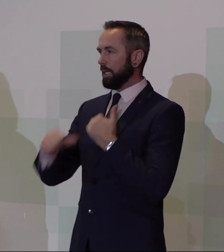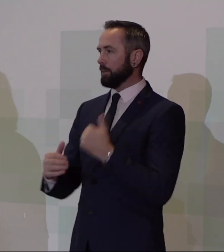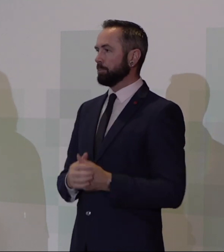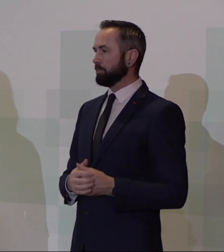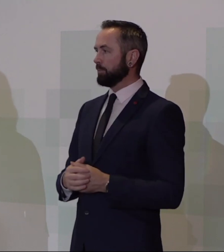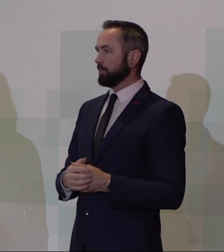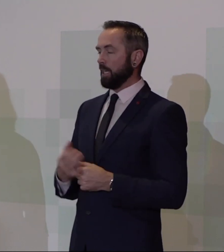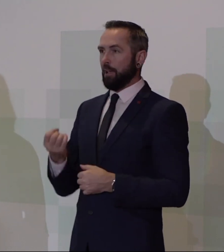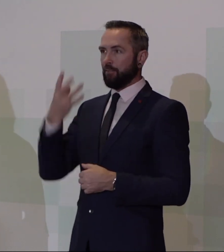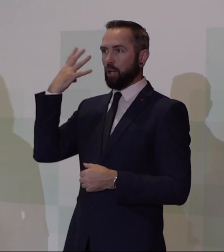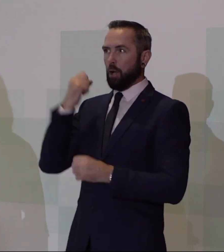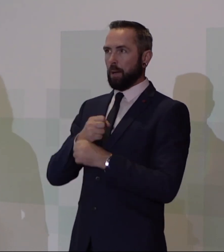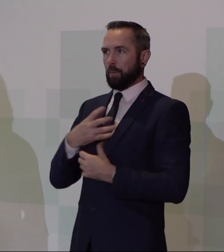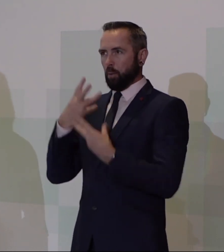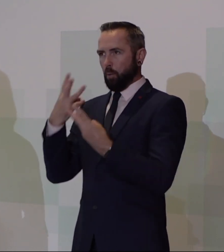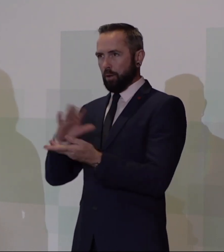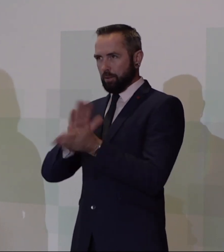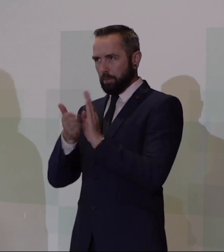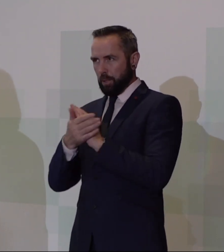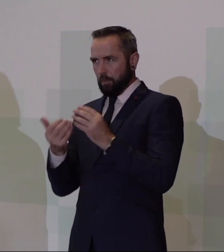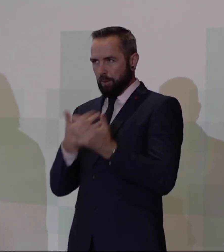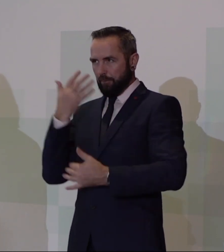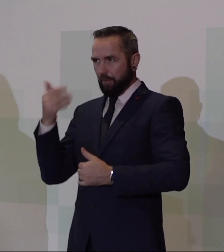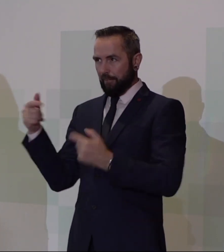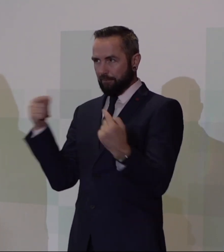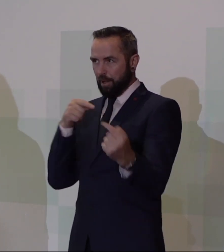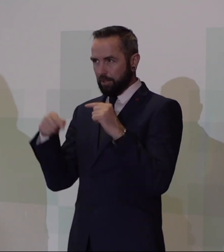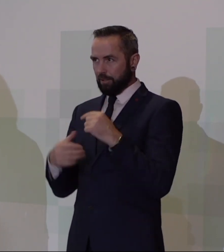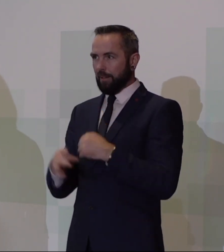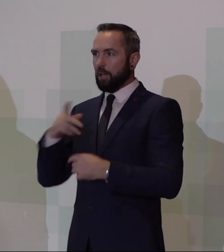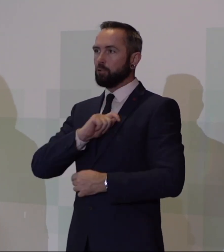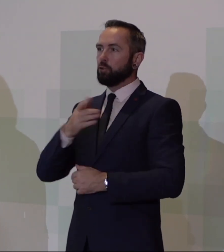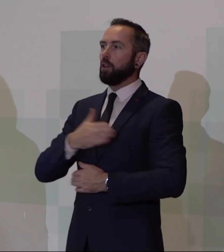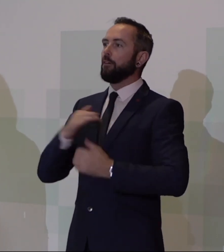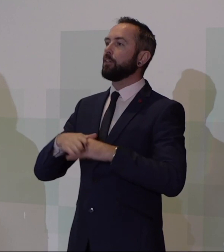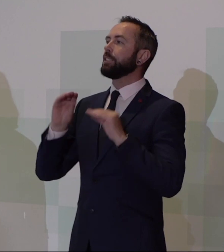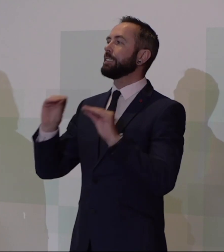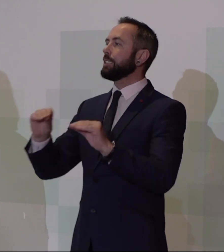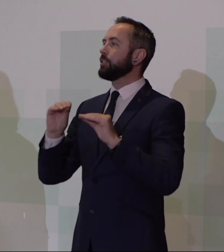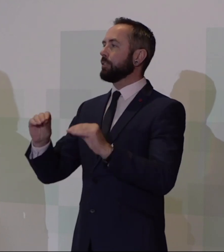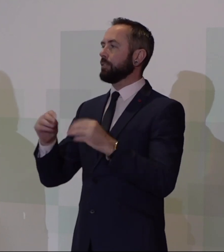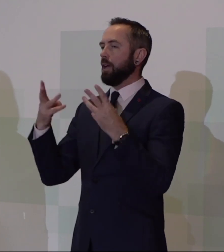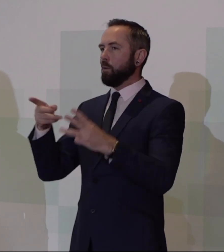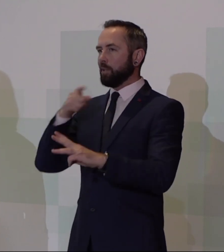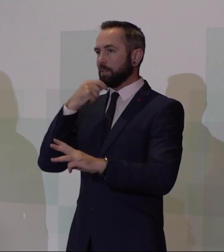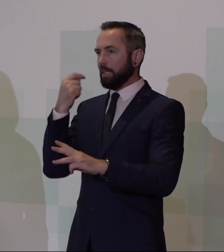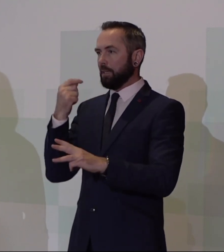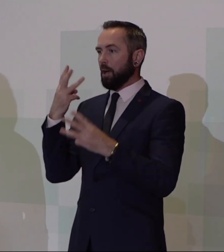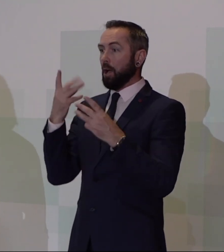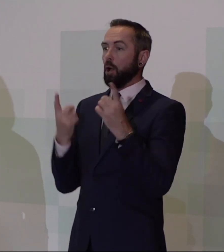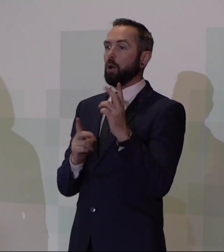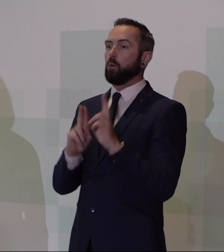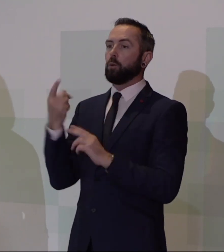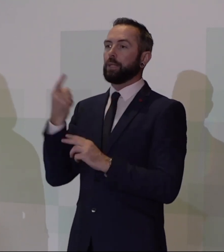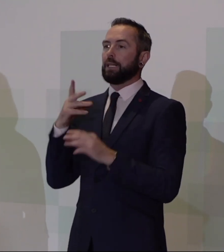I soon forgot about my passion for fighting fires and found my true love for teaching. I'd like to say that I would have been a teacher no matter what